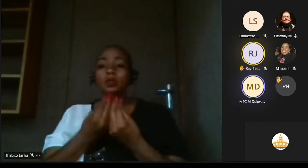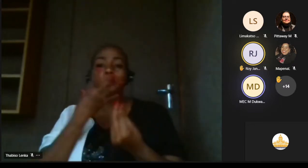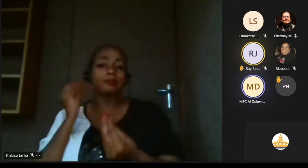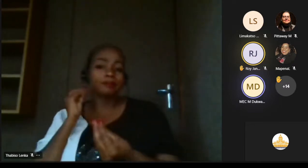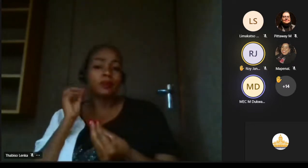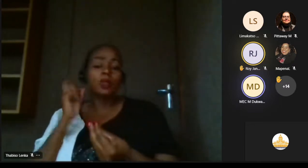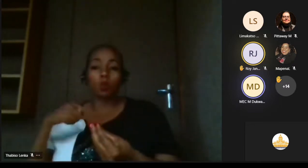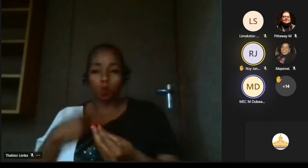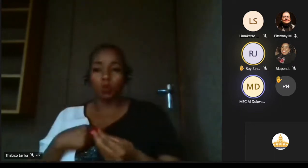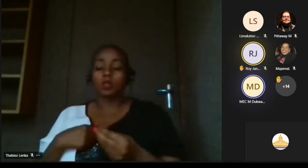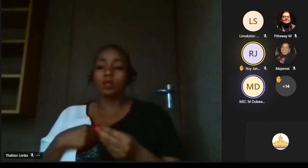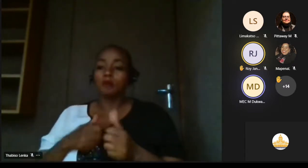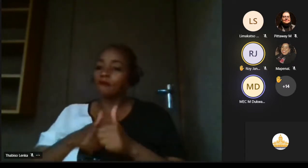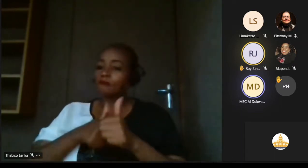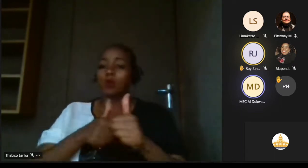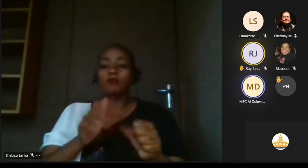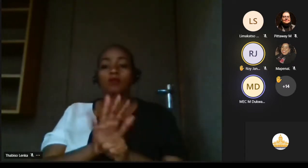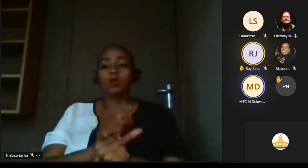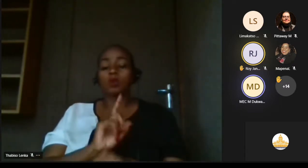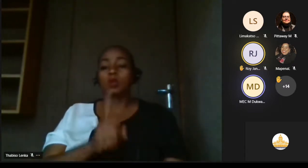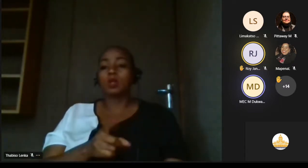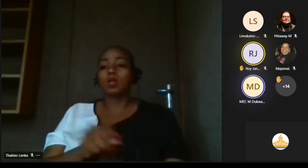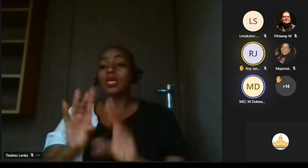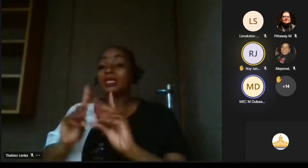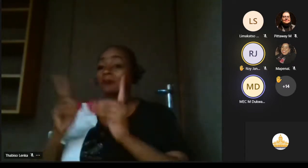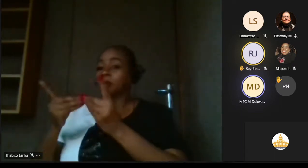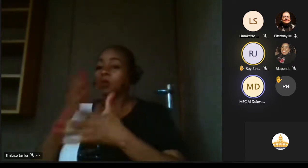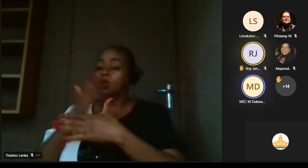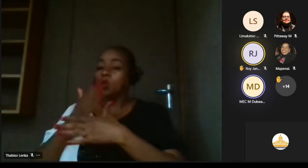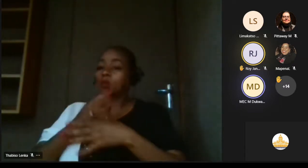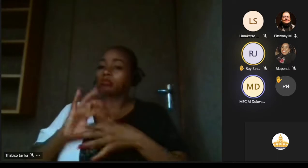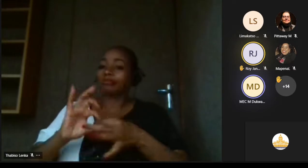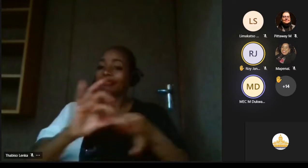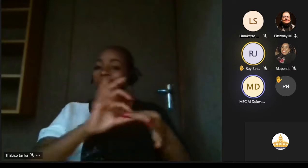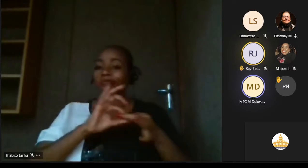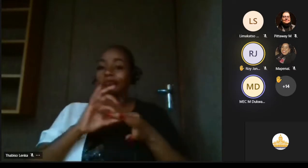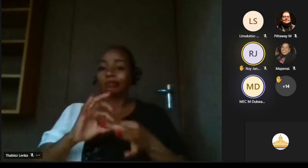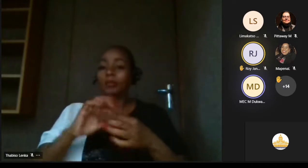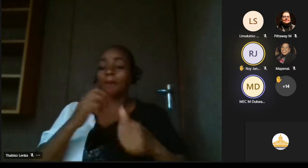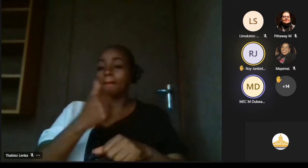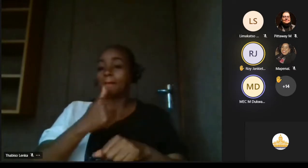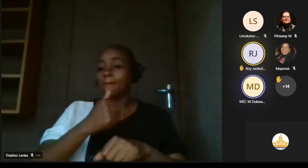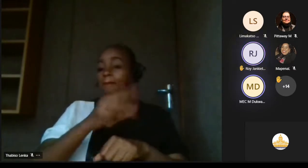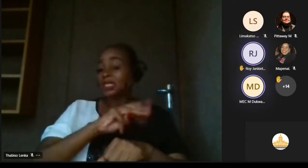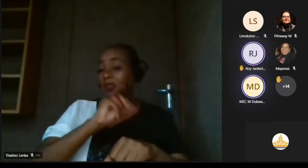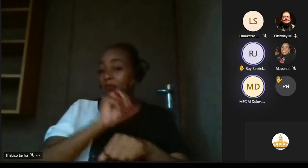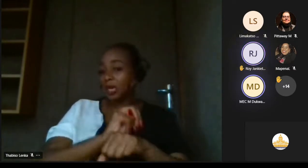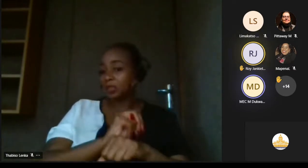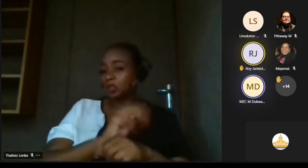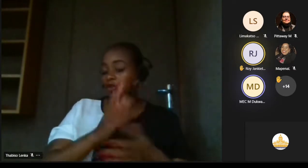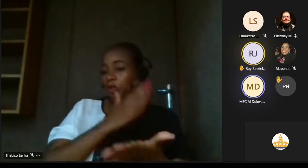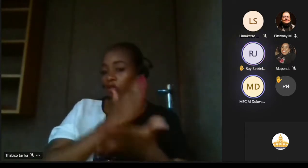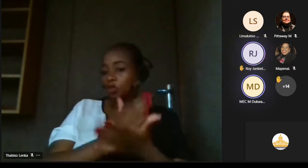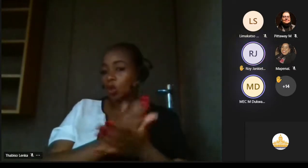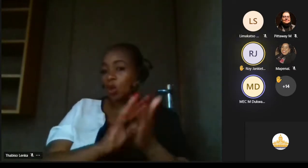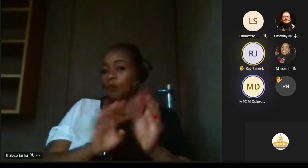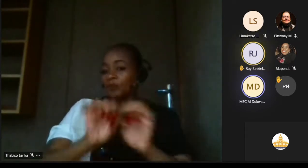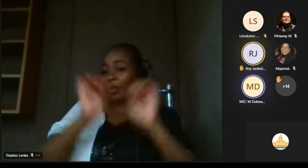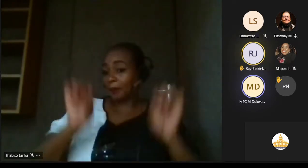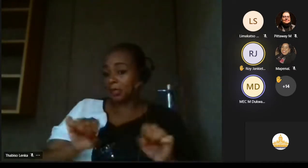they arise. The department will work together with municipalities to ensure their administrative capacity is improved by